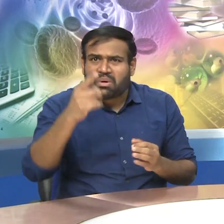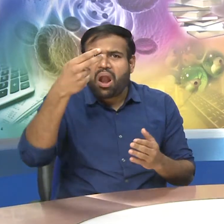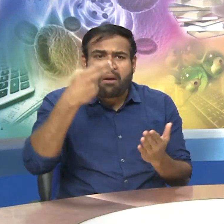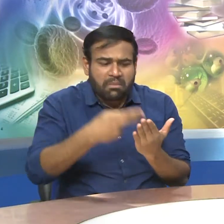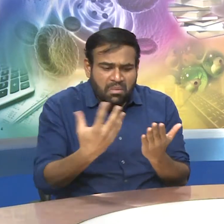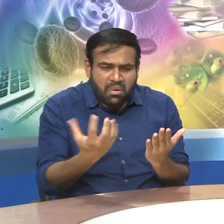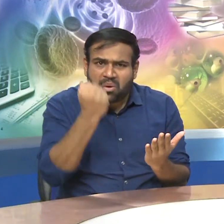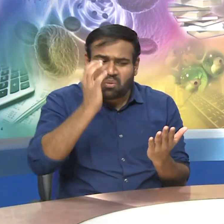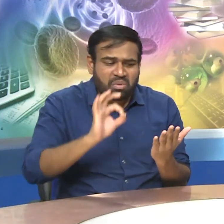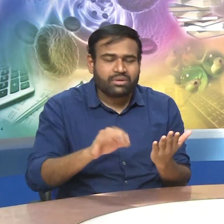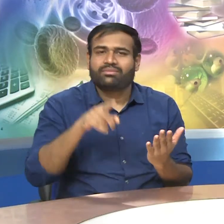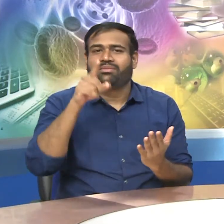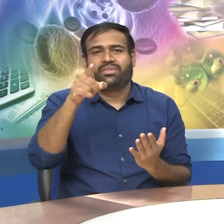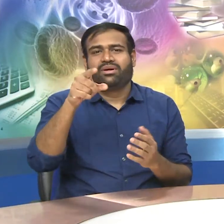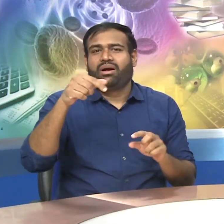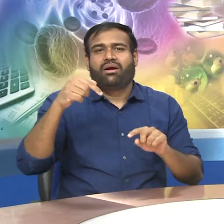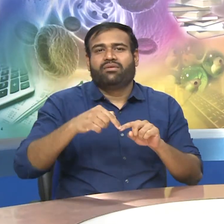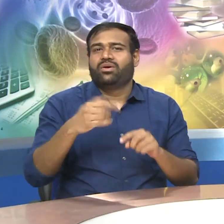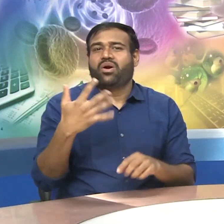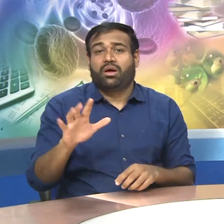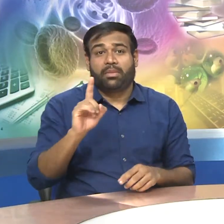as the voter list.